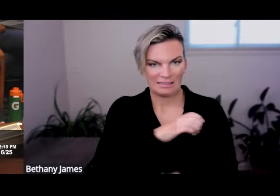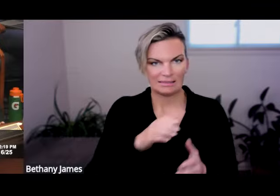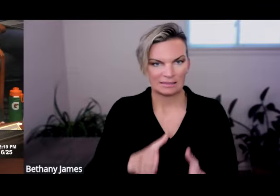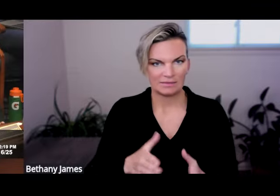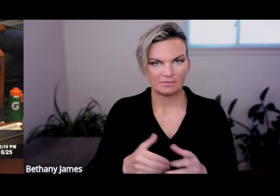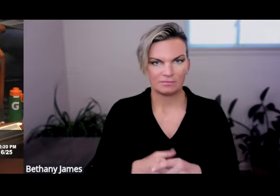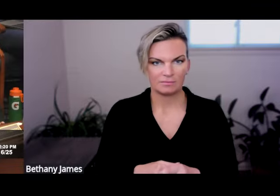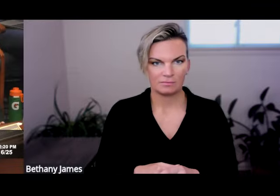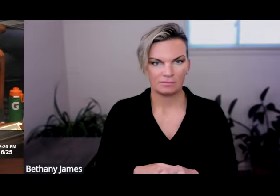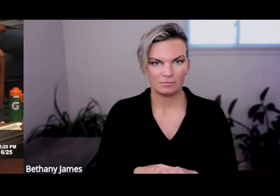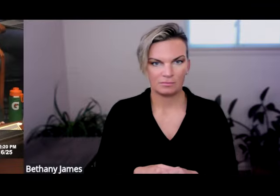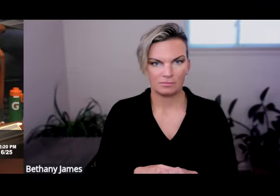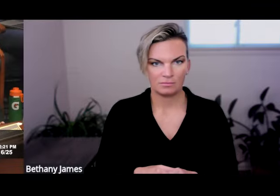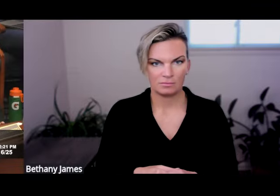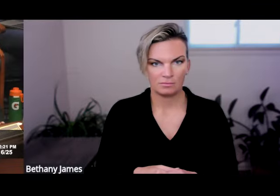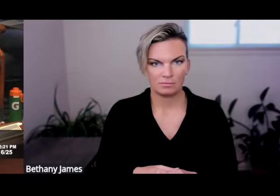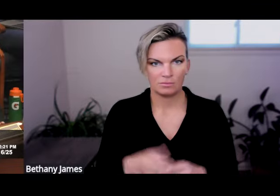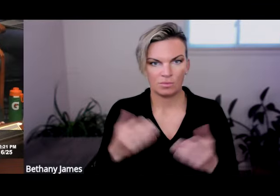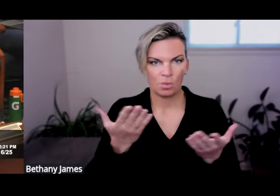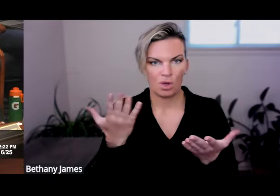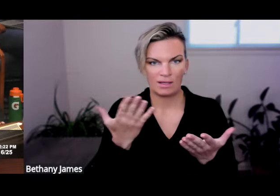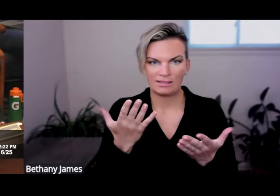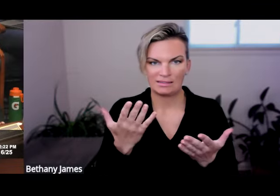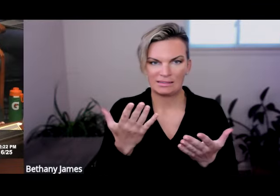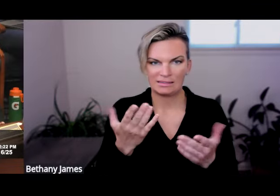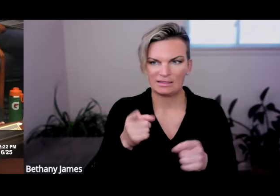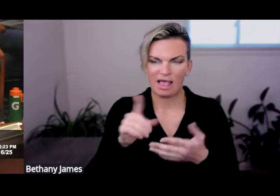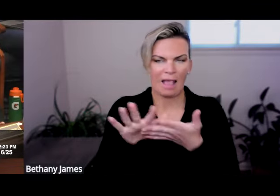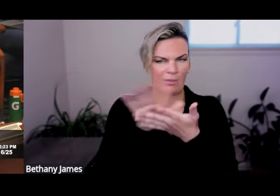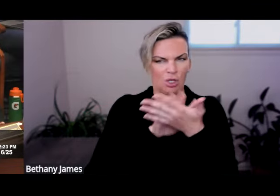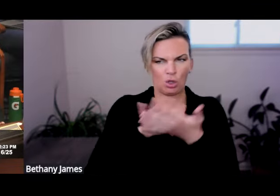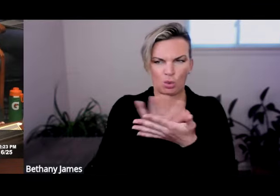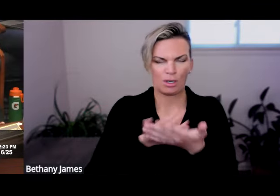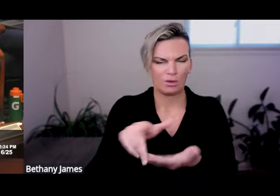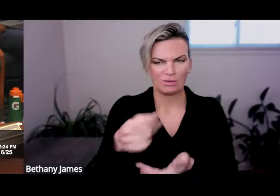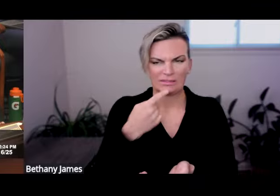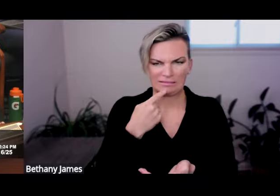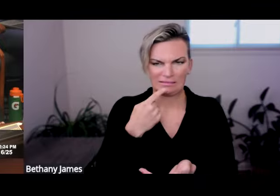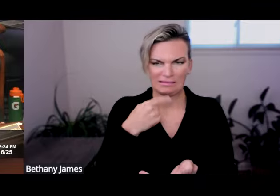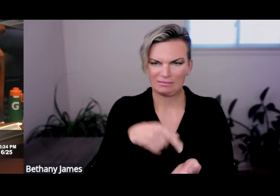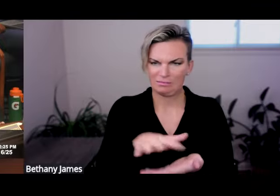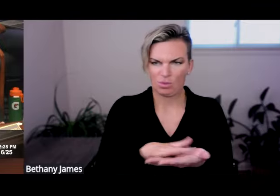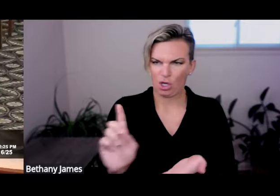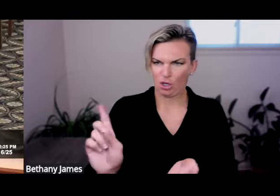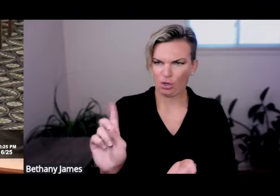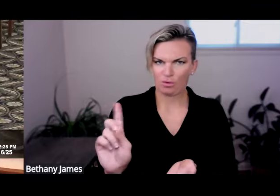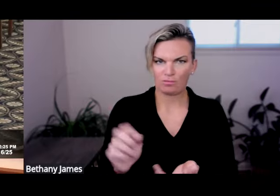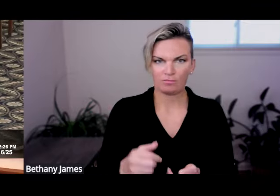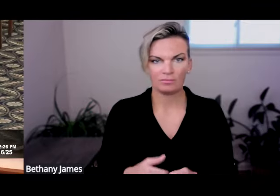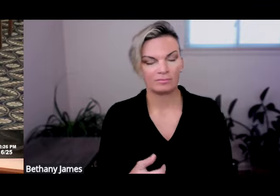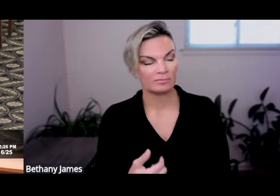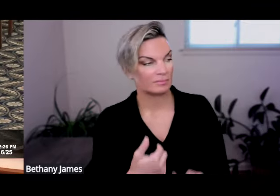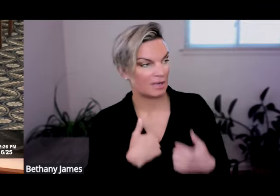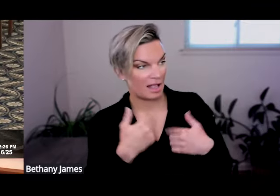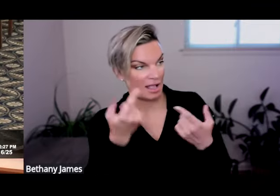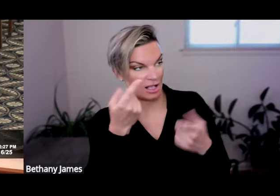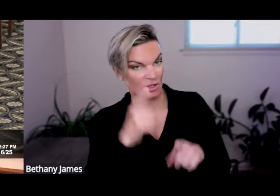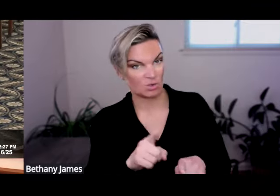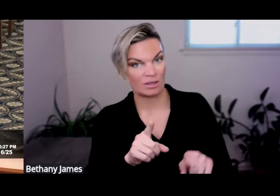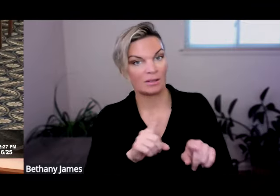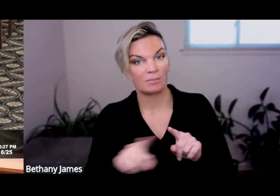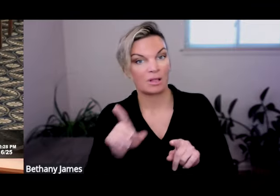I just cited you the case. Is there, It's Lacey. what is the ambiguity? Well, I personally would agree with you, but that has not stopped courts